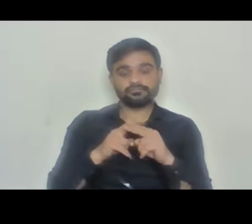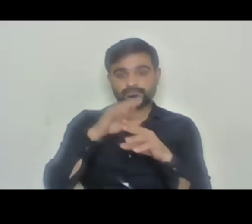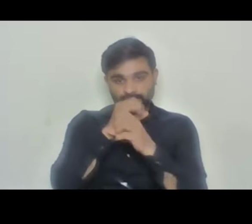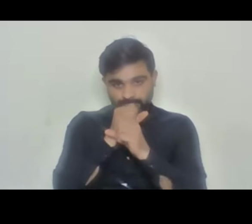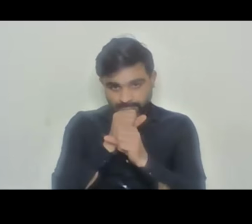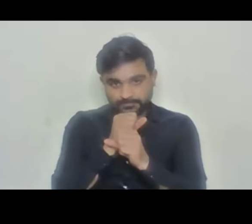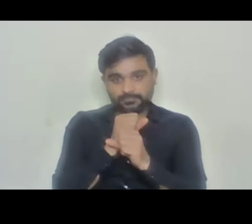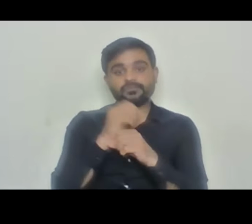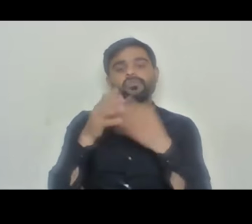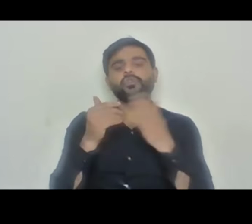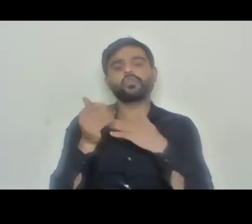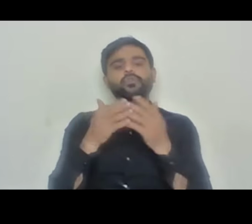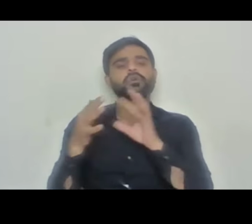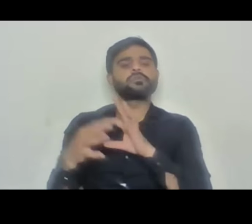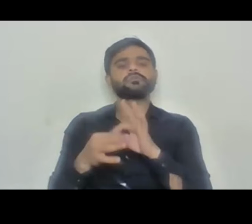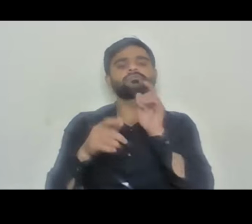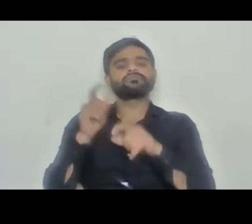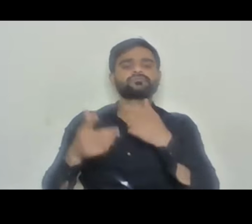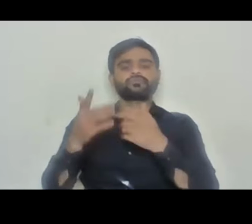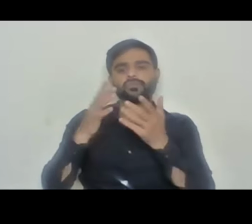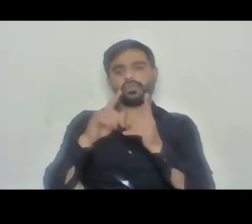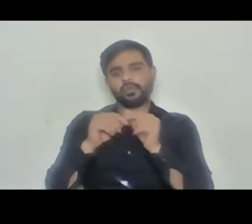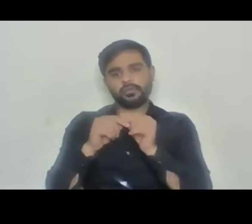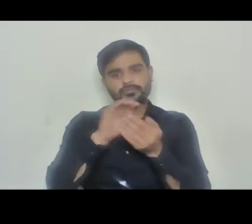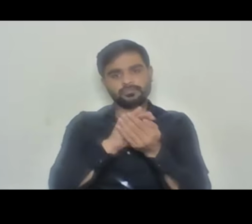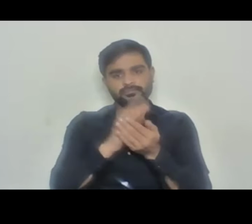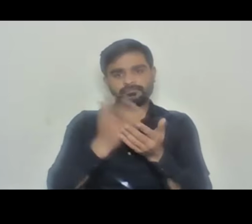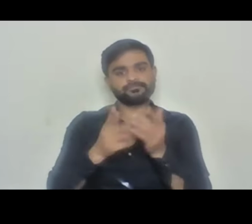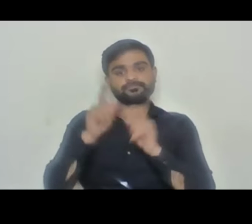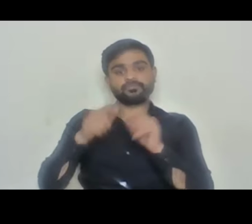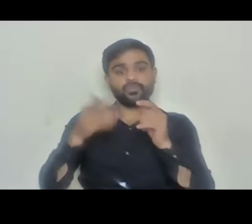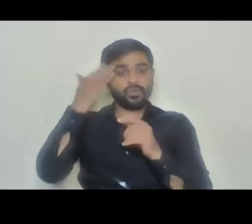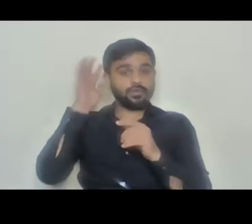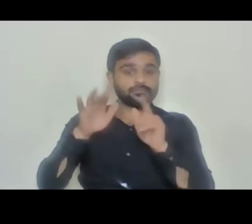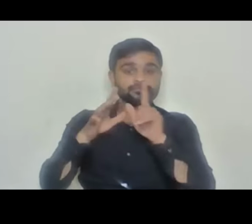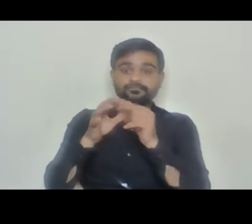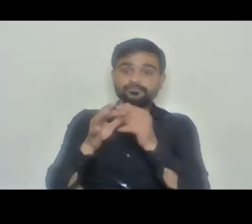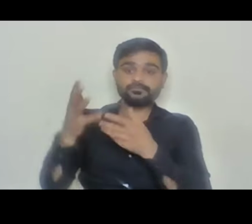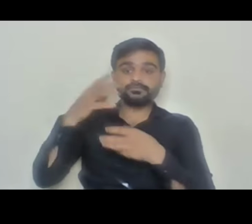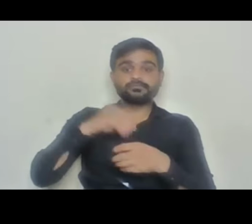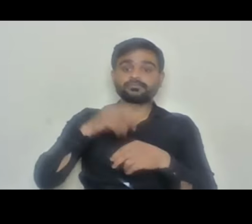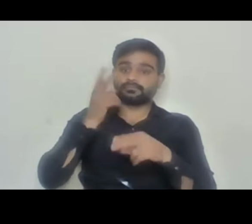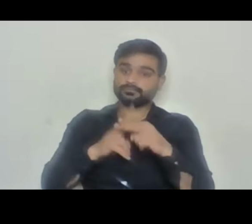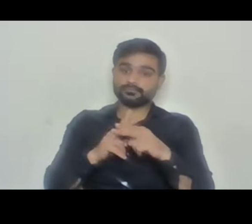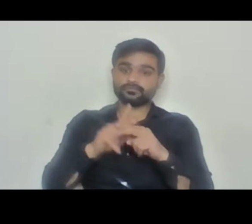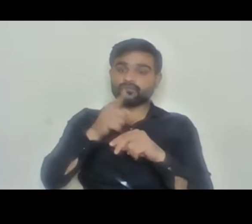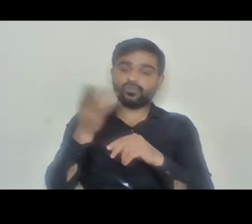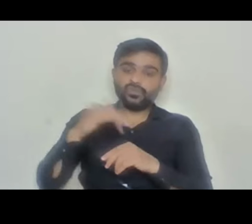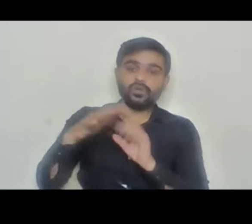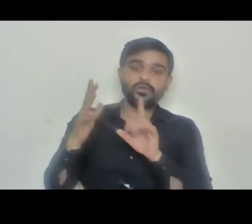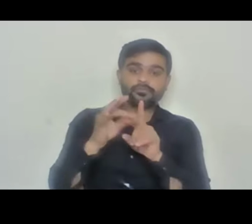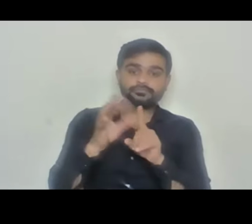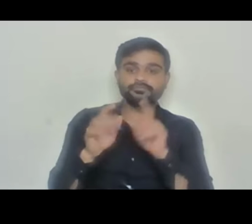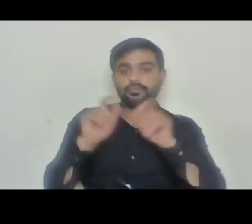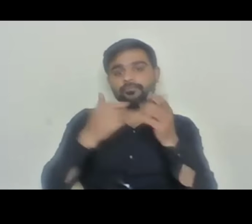and what if somebody gets hold of your data? How do you make sure that they do not know whose data that is? How do you do that? All of